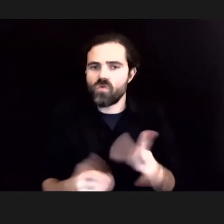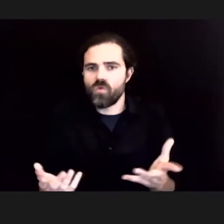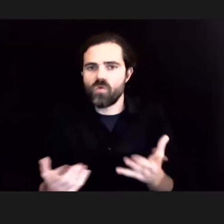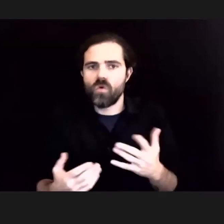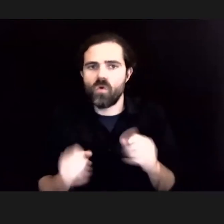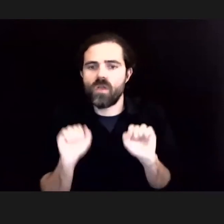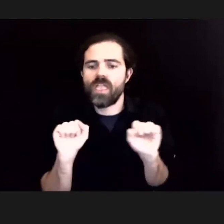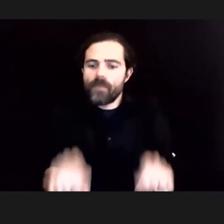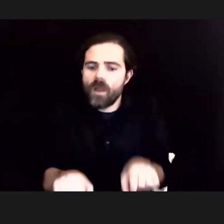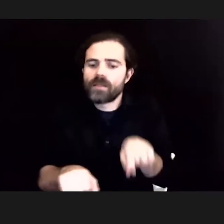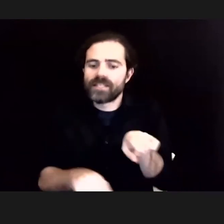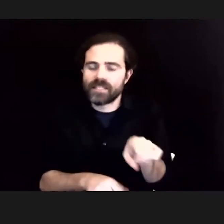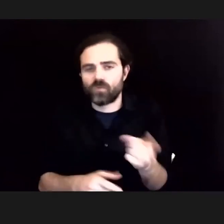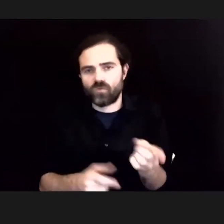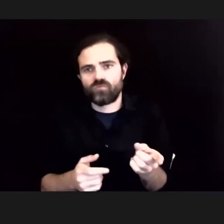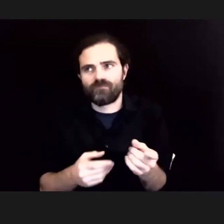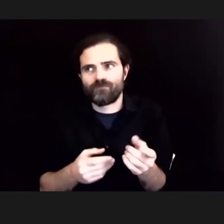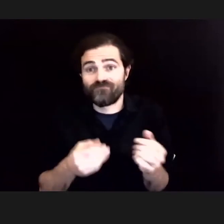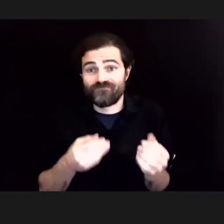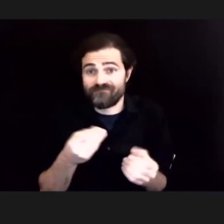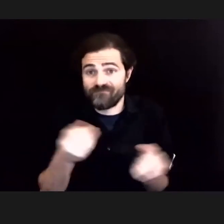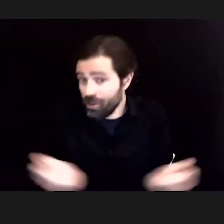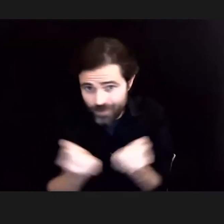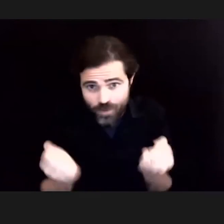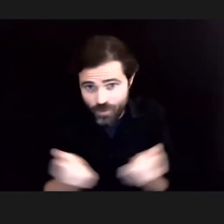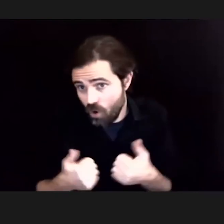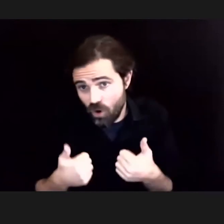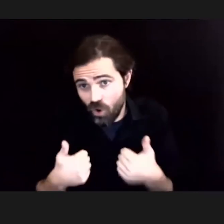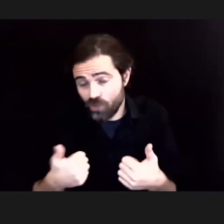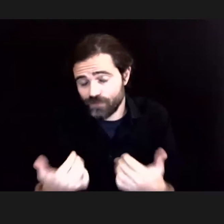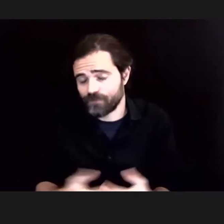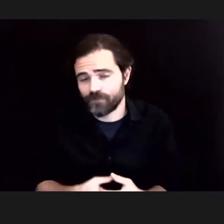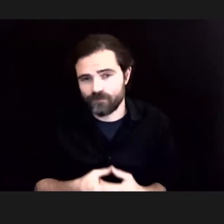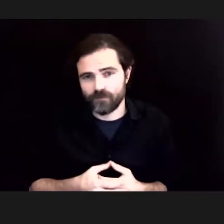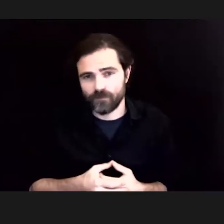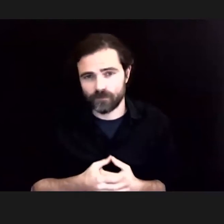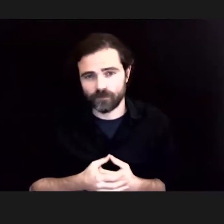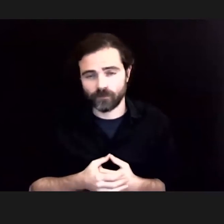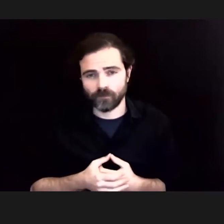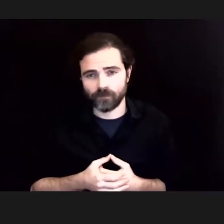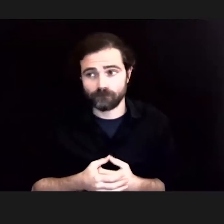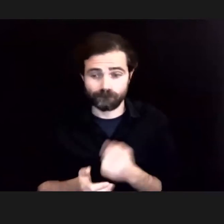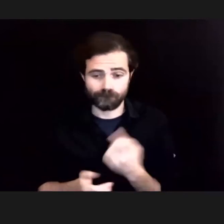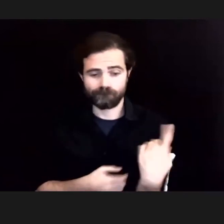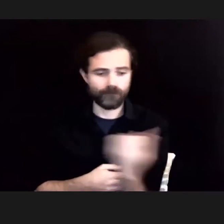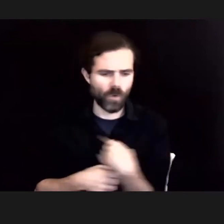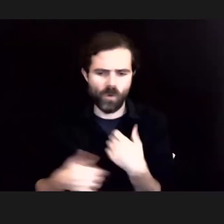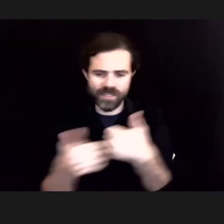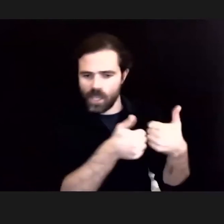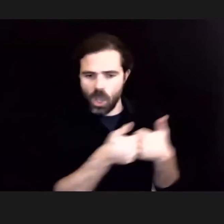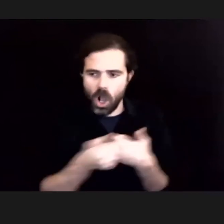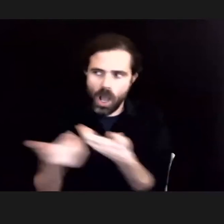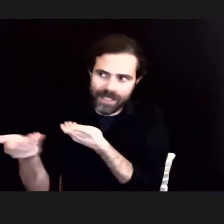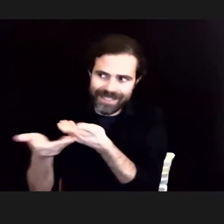it's here to collaborate, to work together with a variety of stakeholders, to share knowledge, to